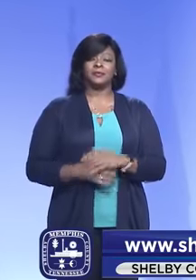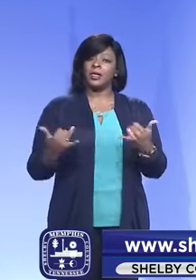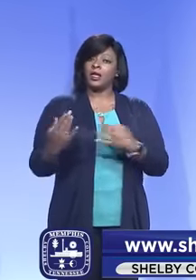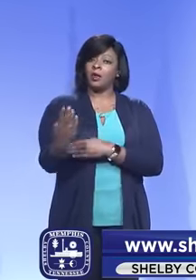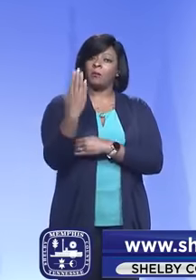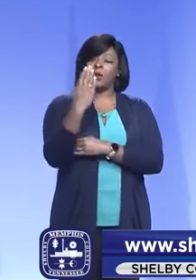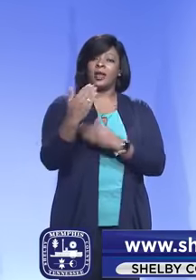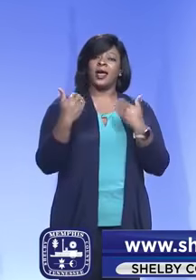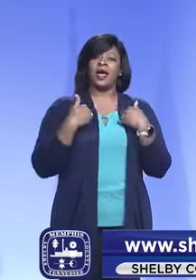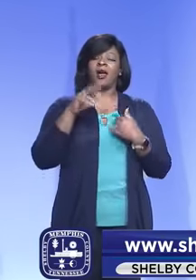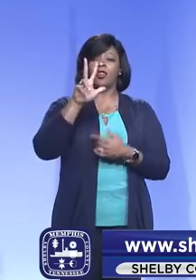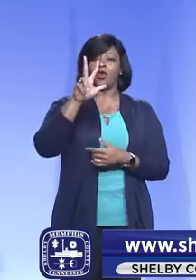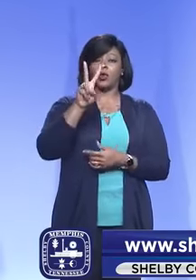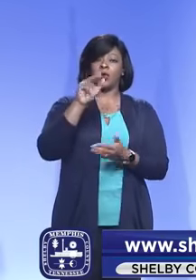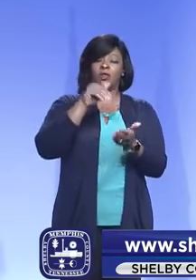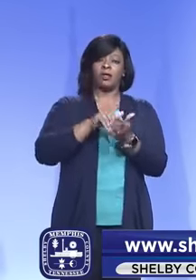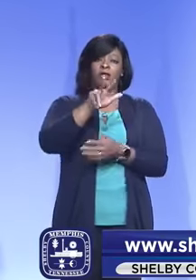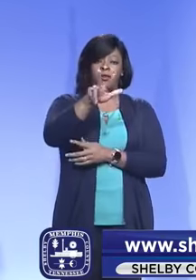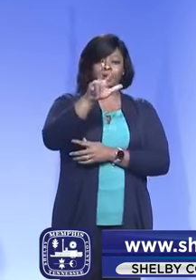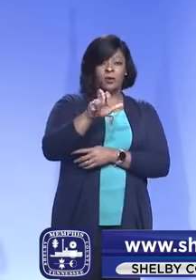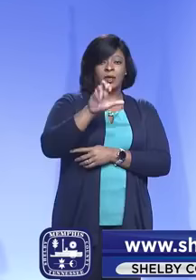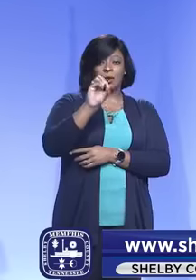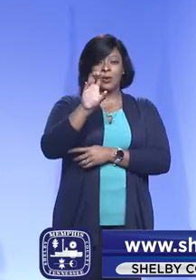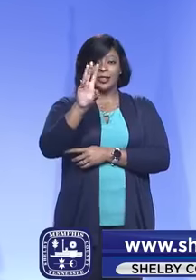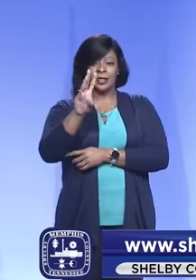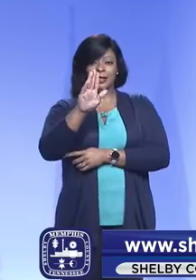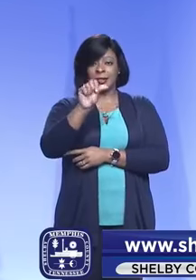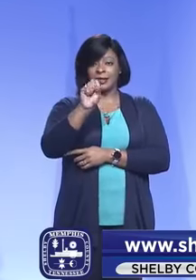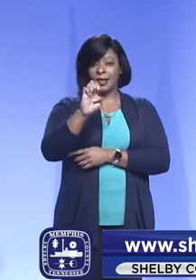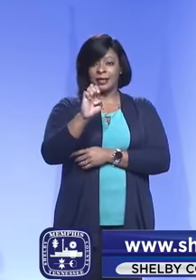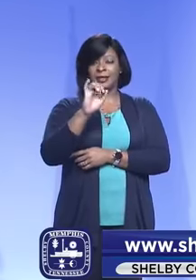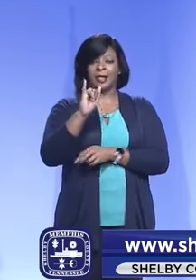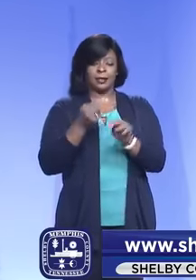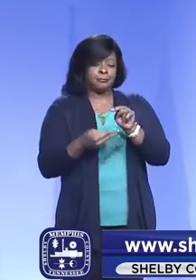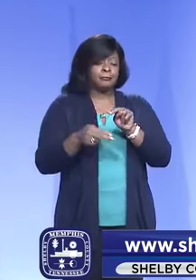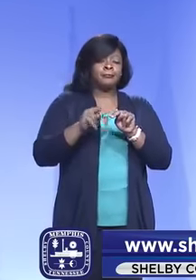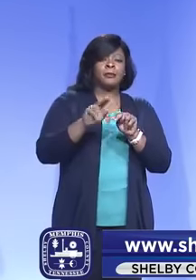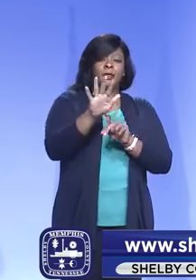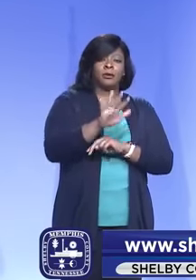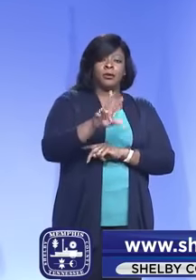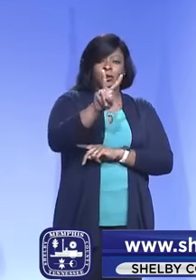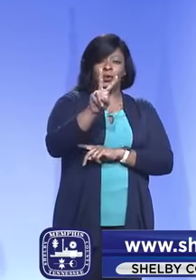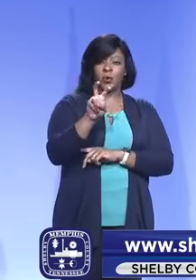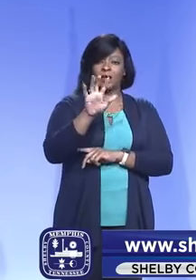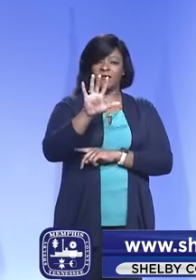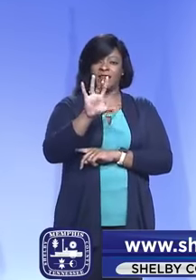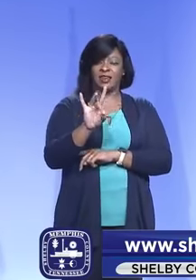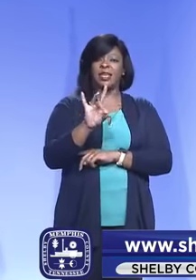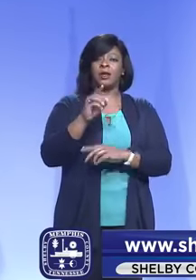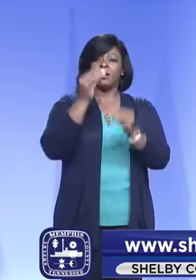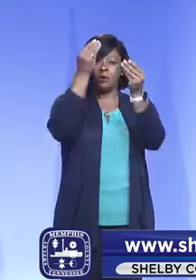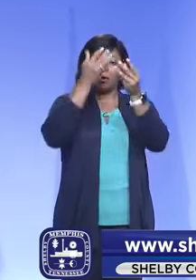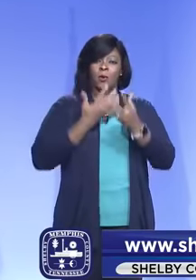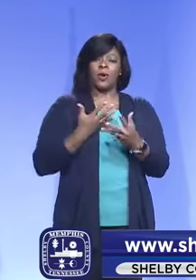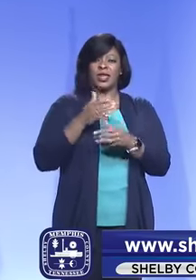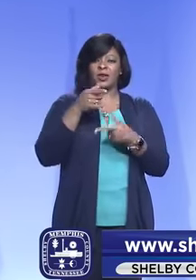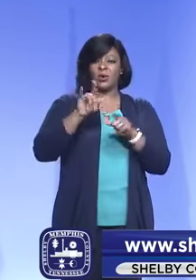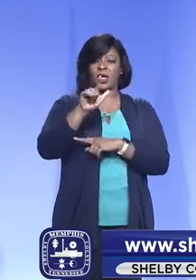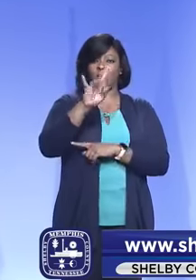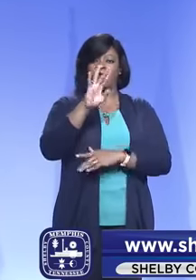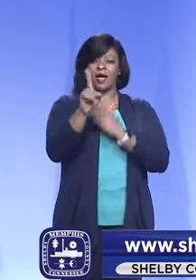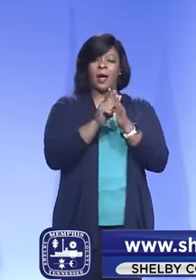morning, we had 32,306 cases. That's an increase of 258 reported in a